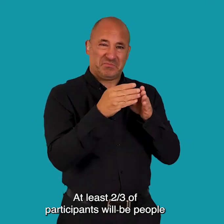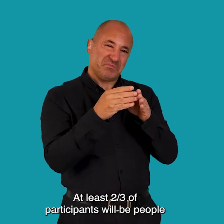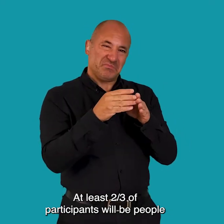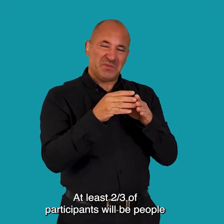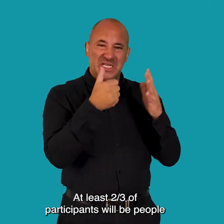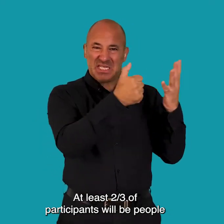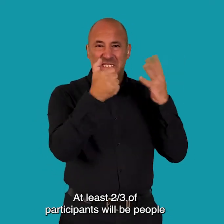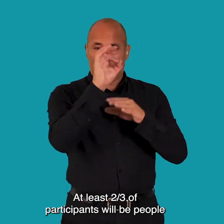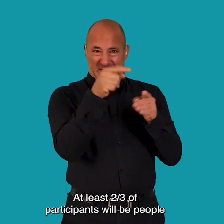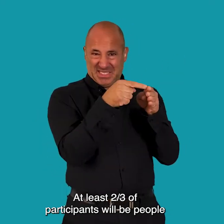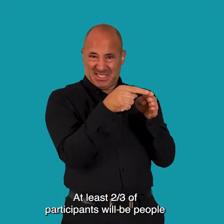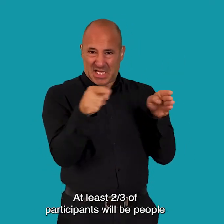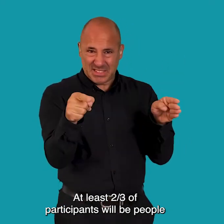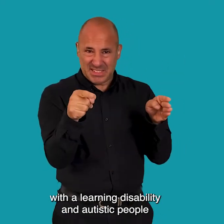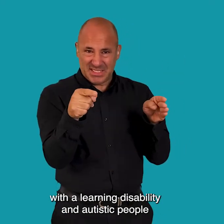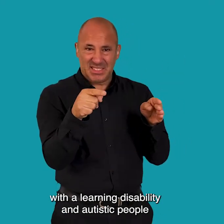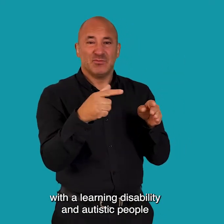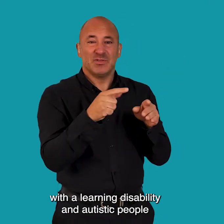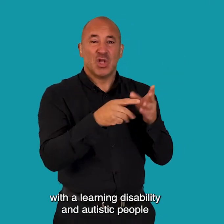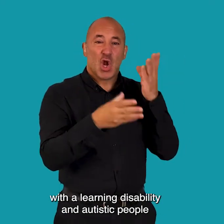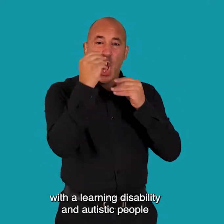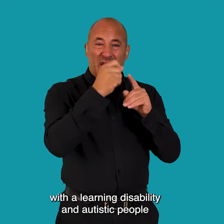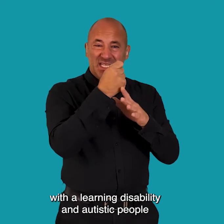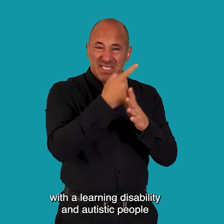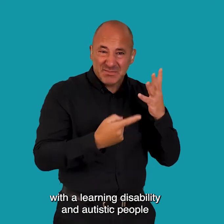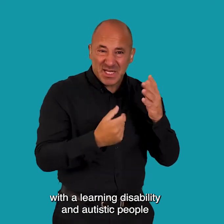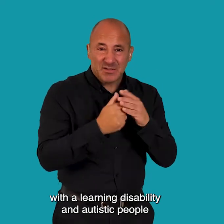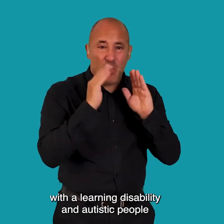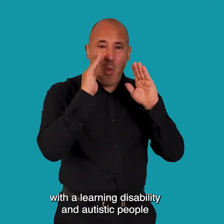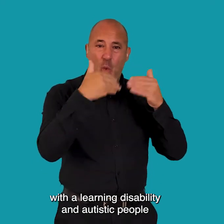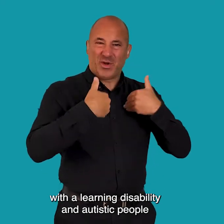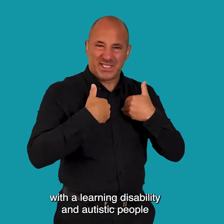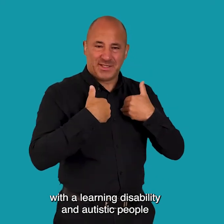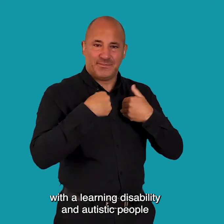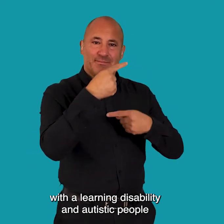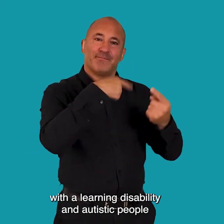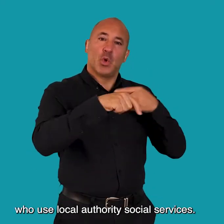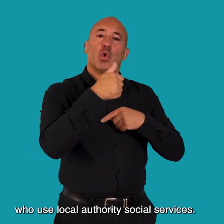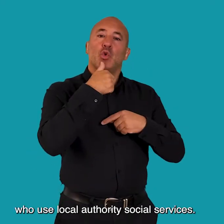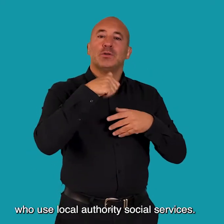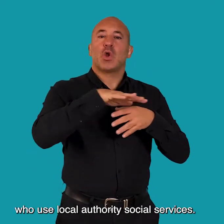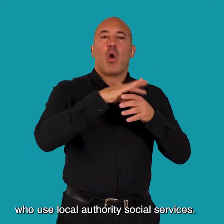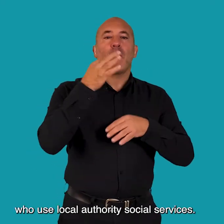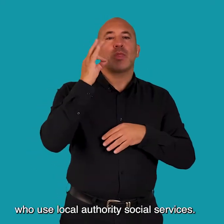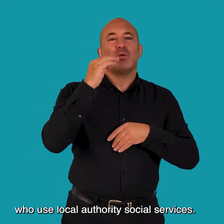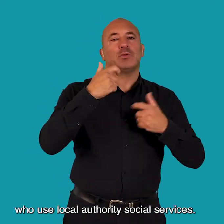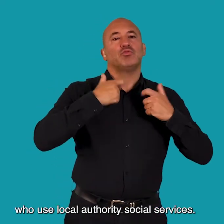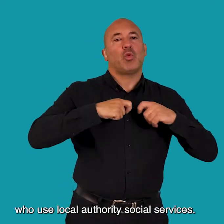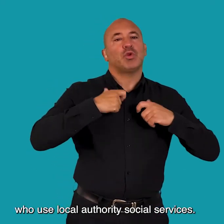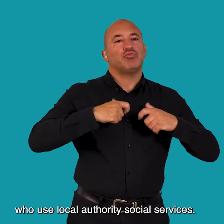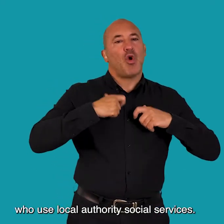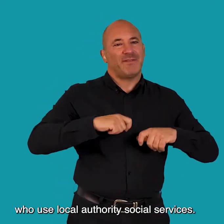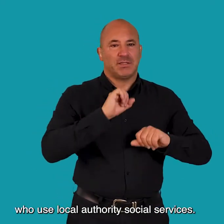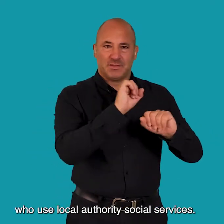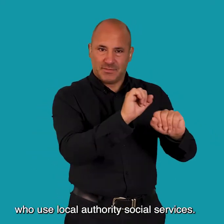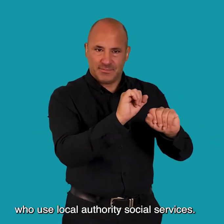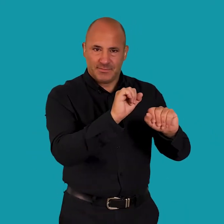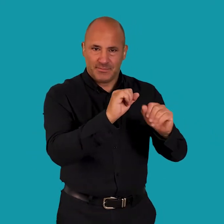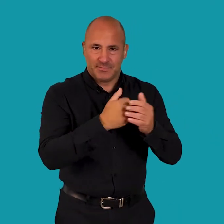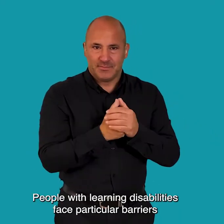of participants will be people with a learning disability and autistic people who use local authority social services. People